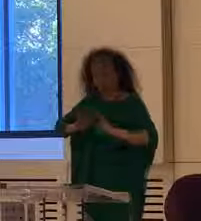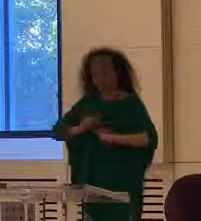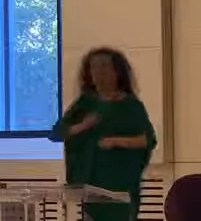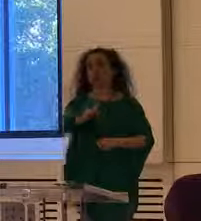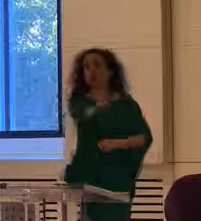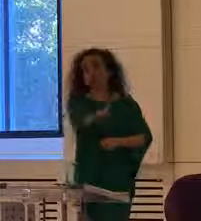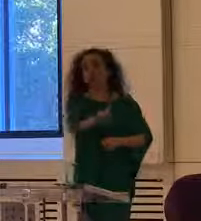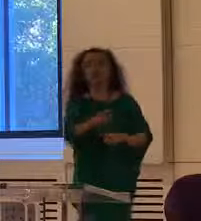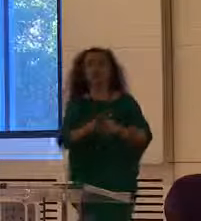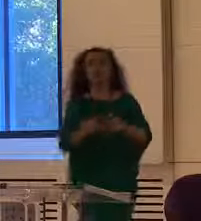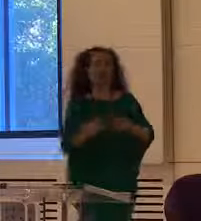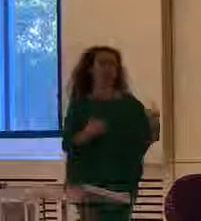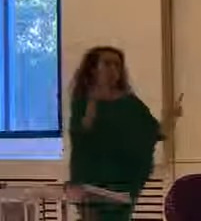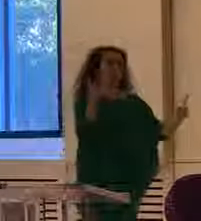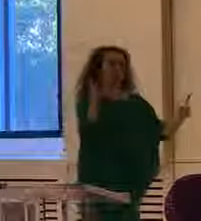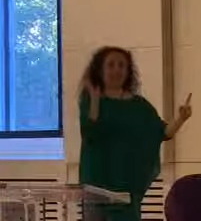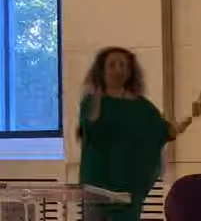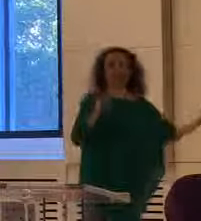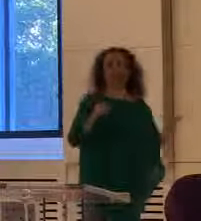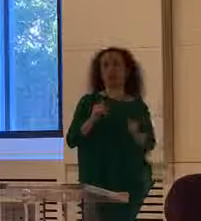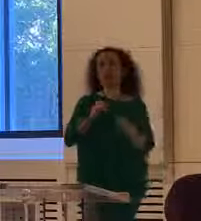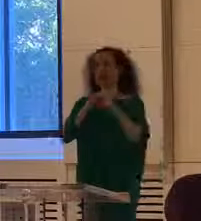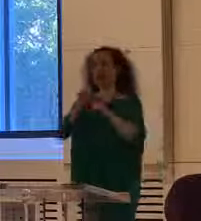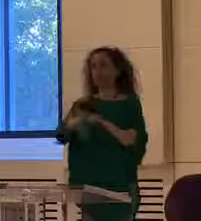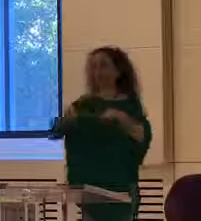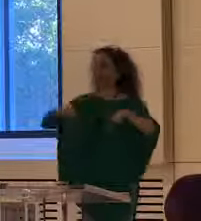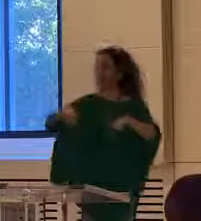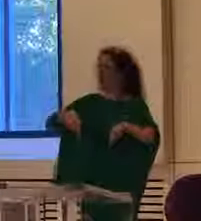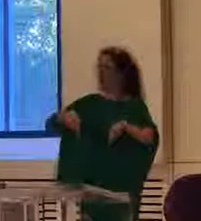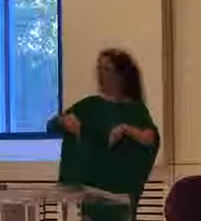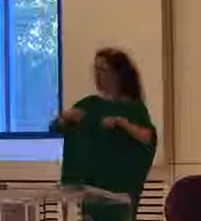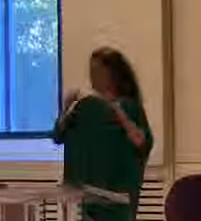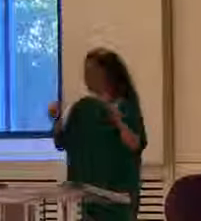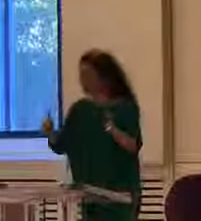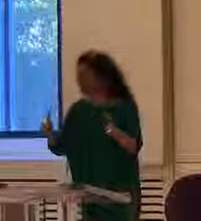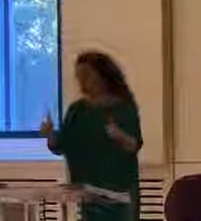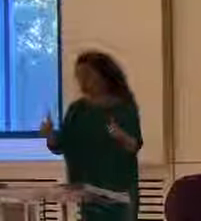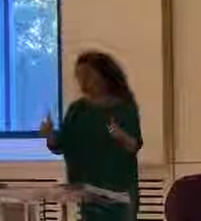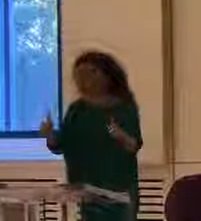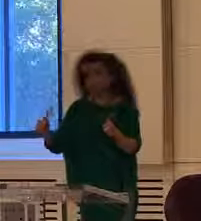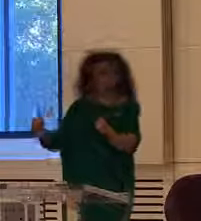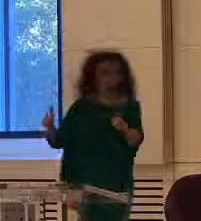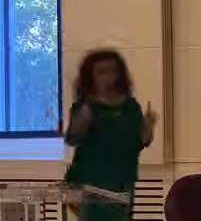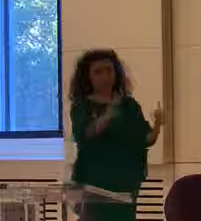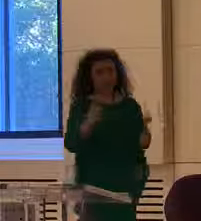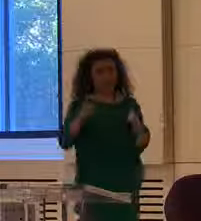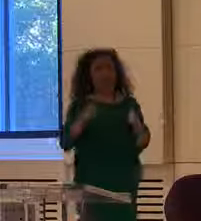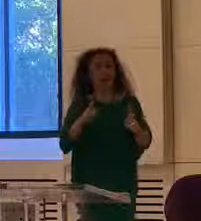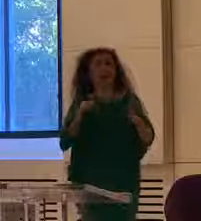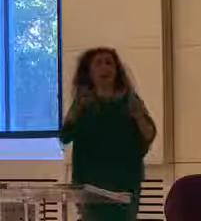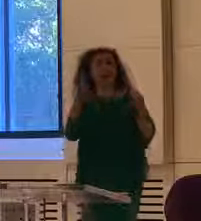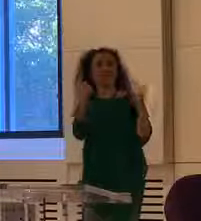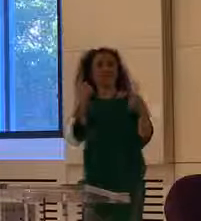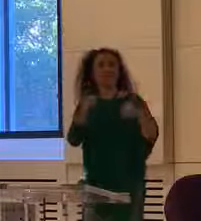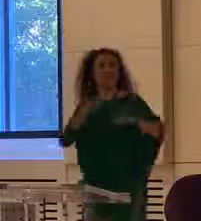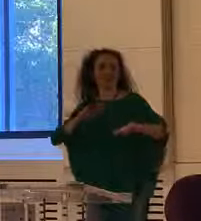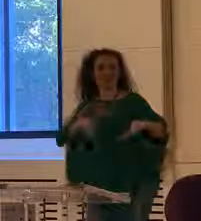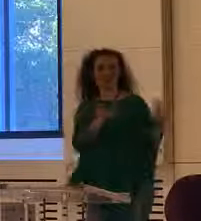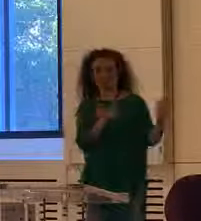presenters or for those asking questions or making comments. Okay? So is everybody clear on that?